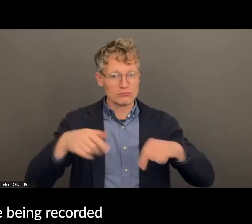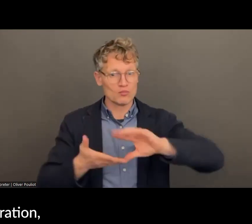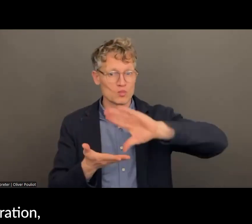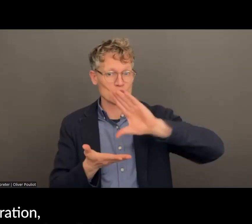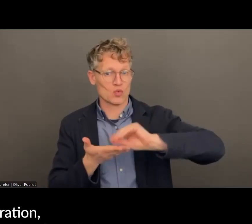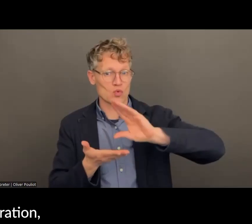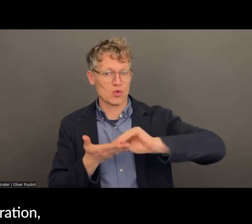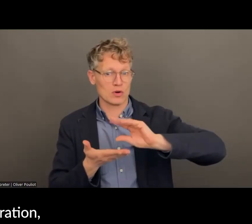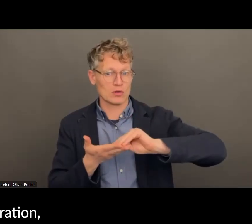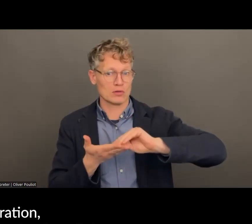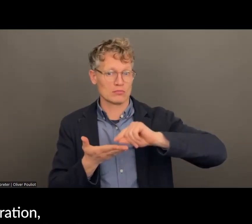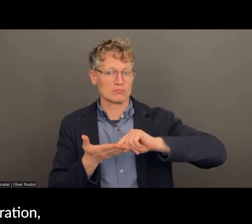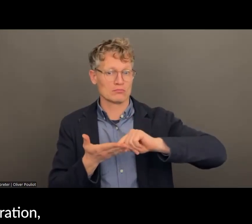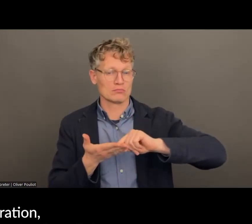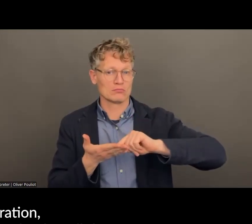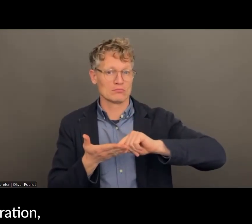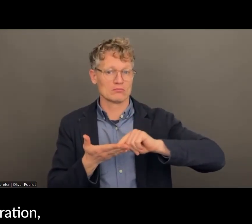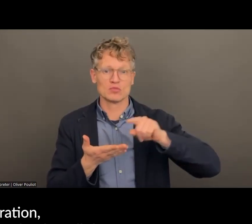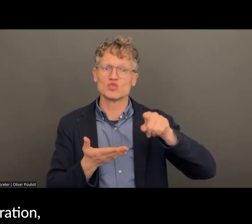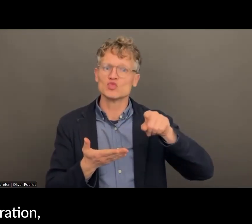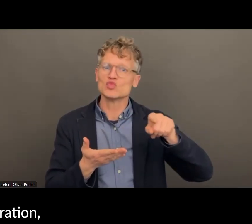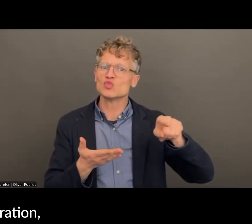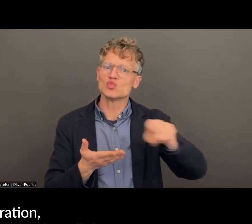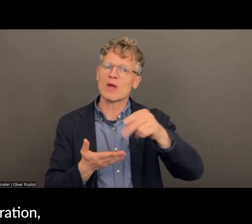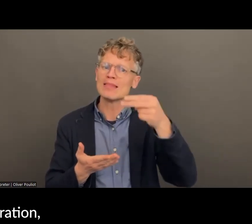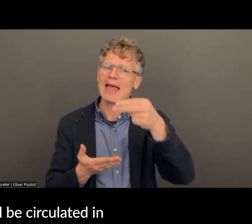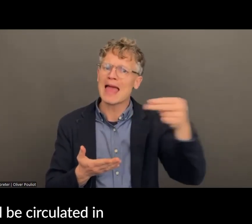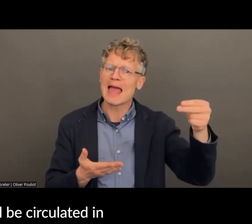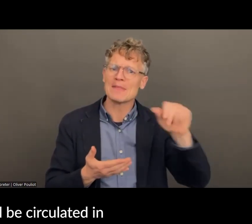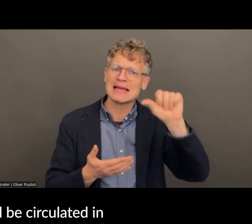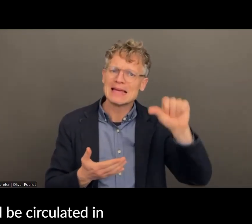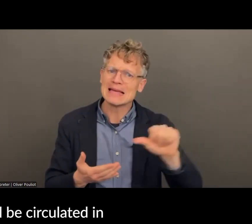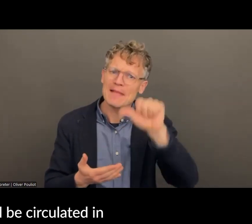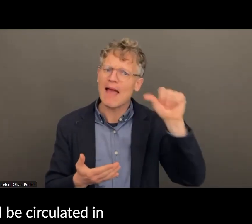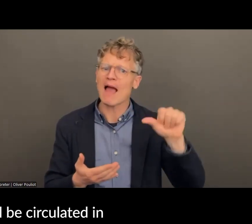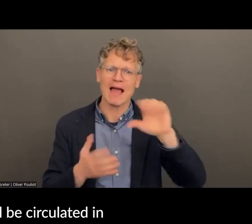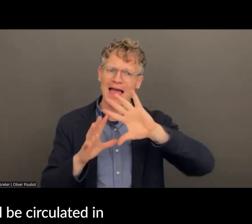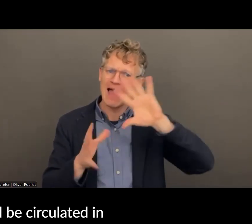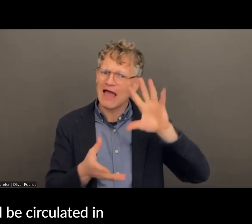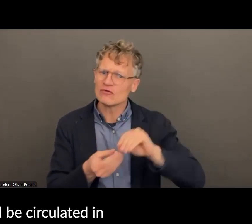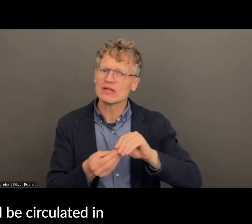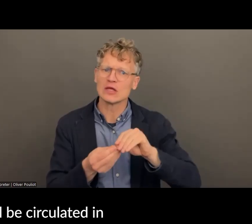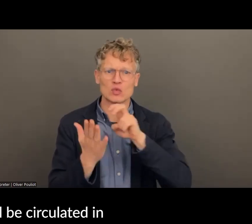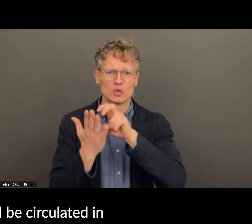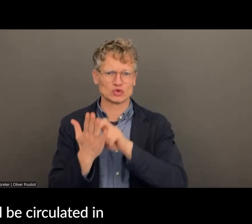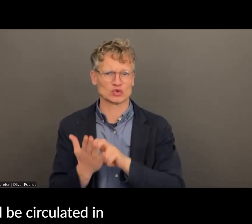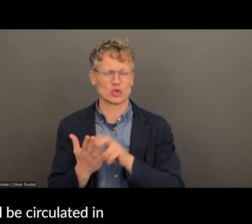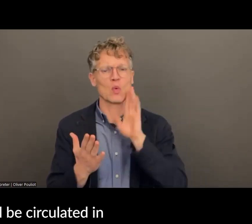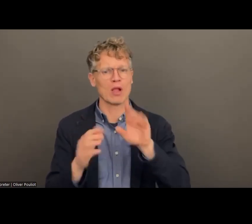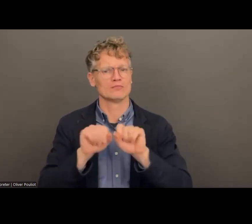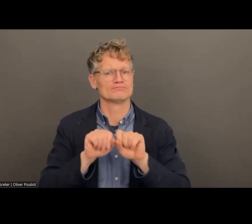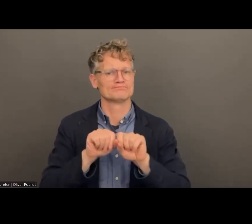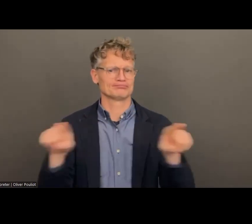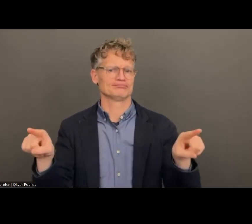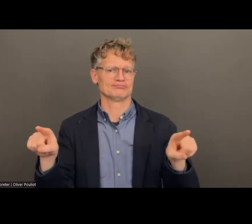your information was provided during registration, there will be a document that has all the responses, and that will be circulated in the coming